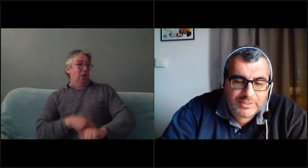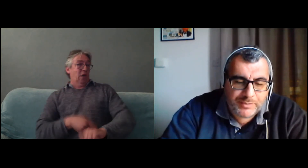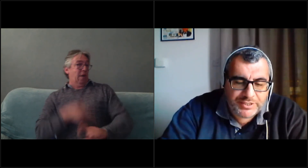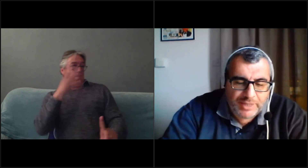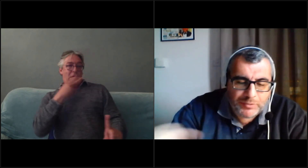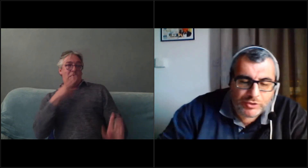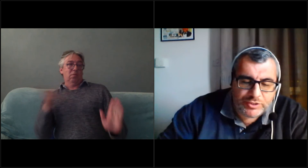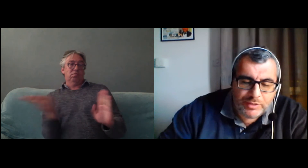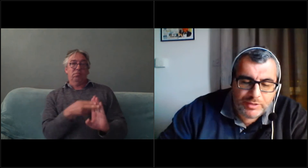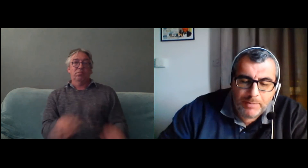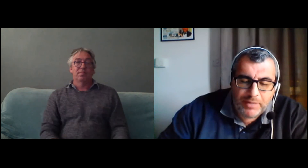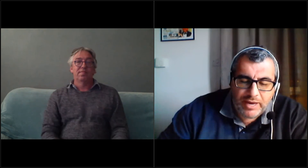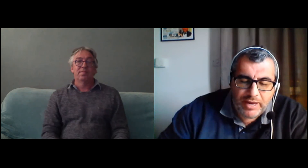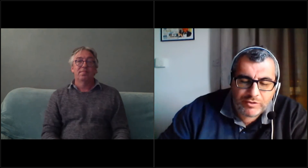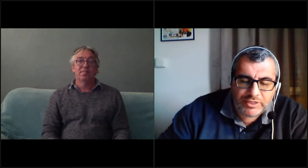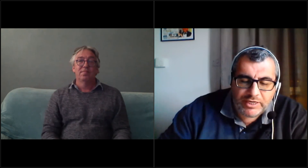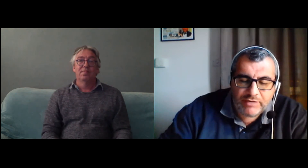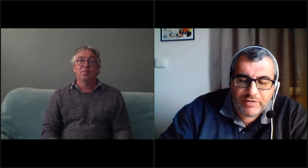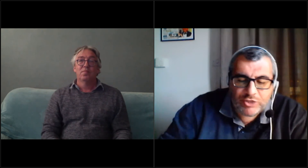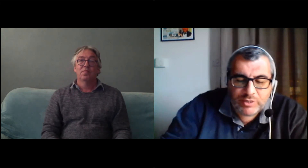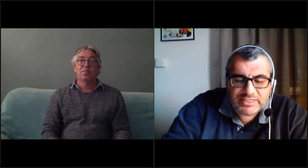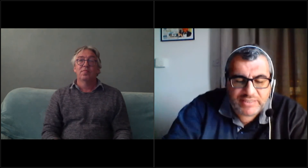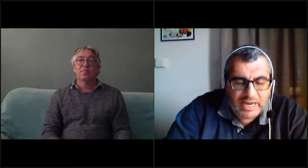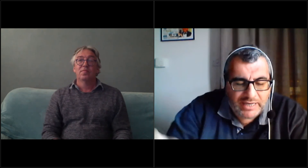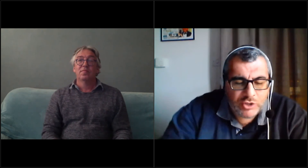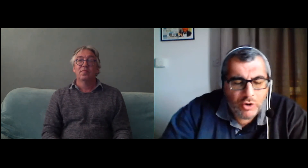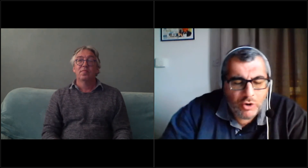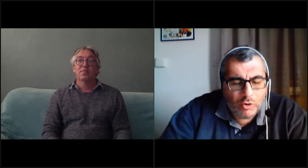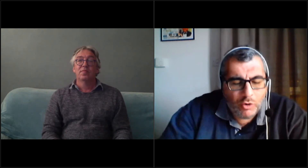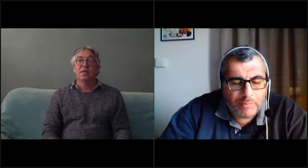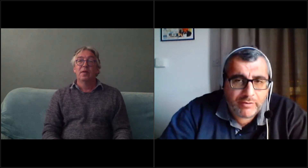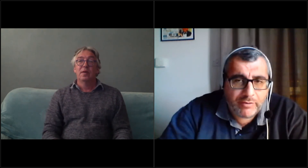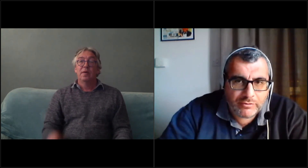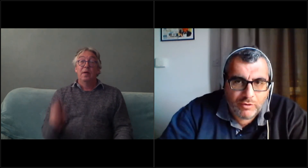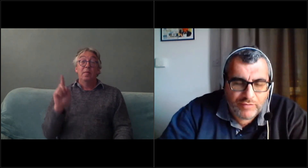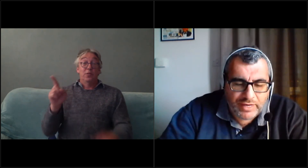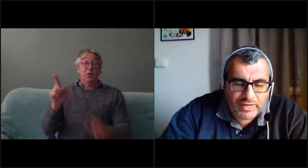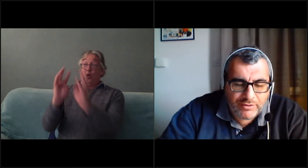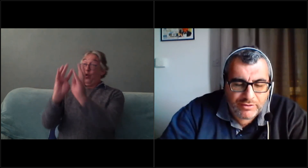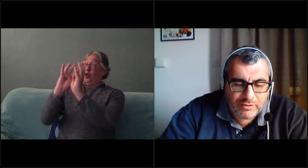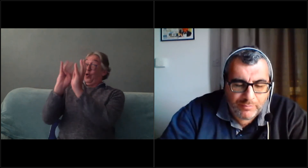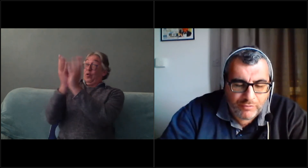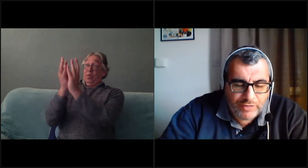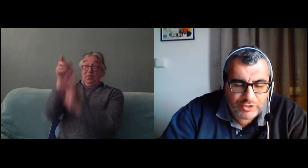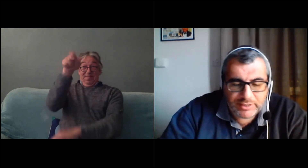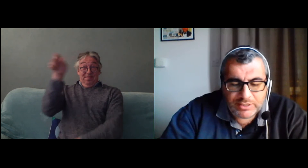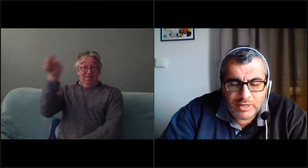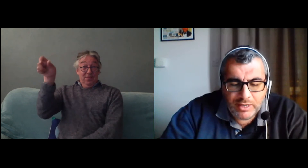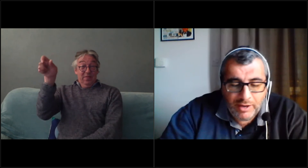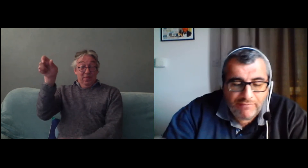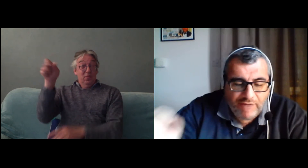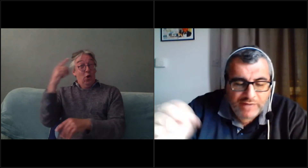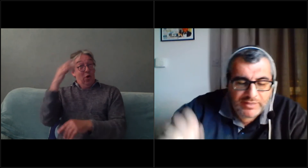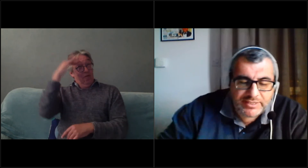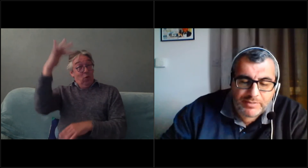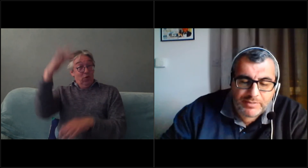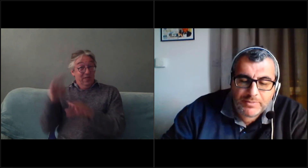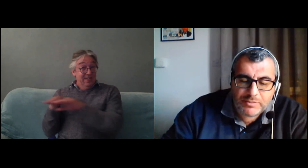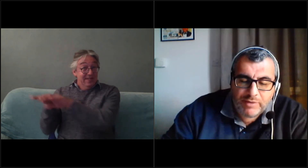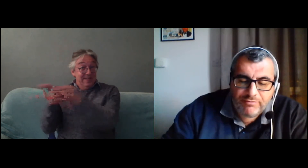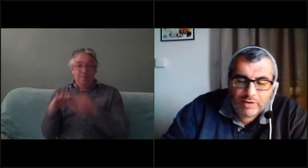standardize the perceptions, behaviors, and individual styles or background of the health professionals, a fact